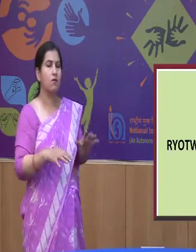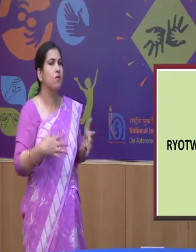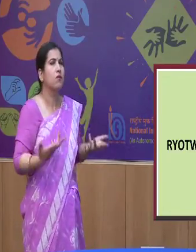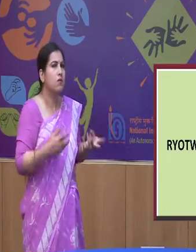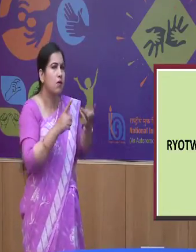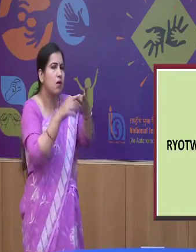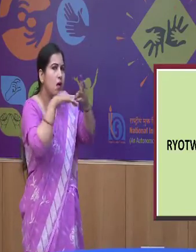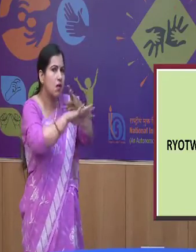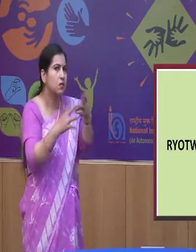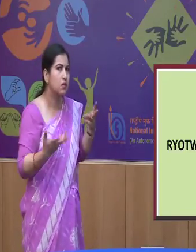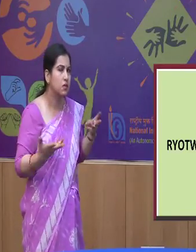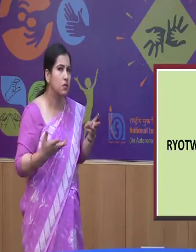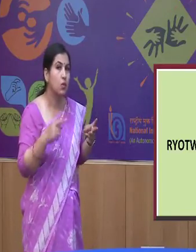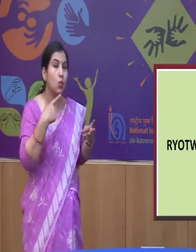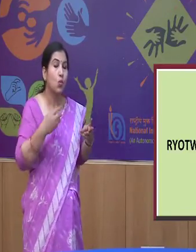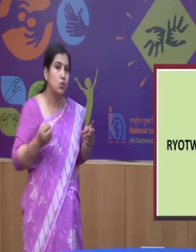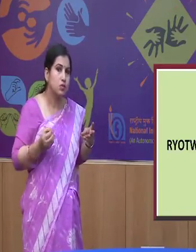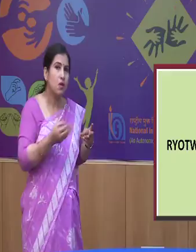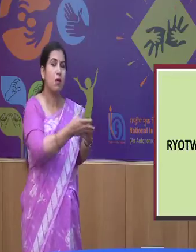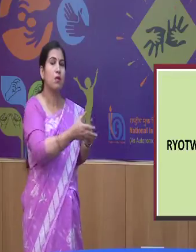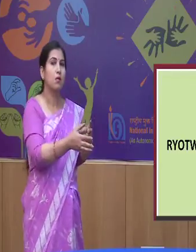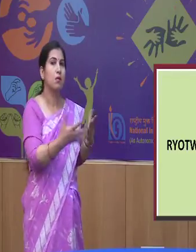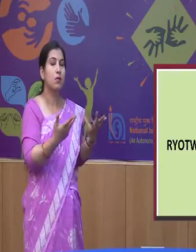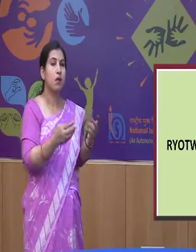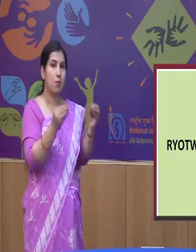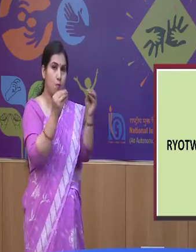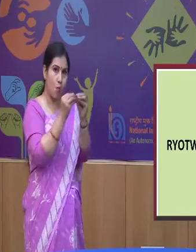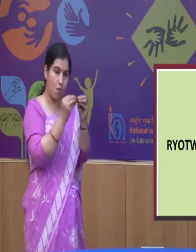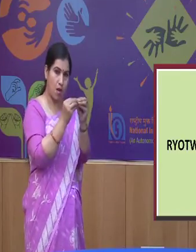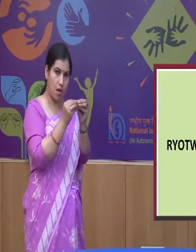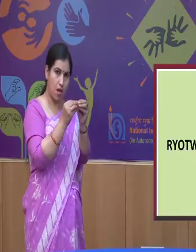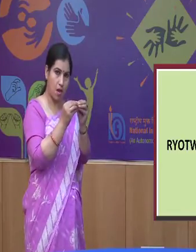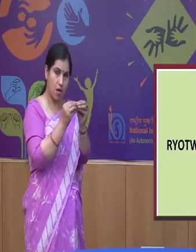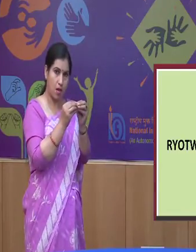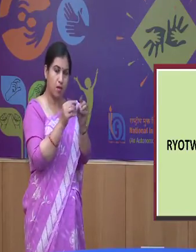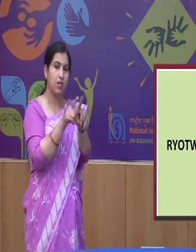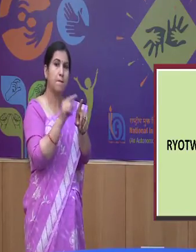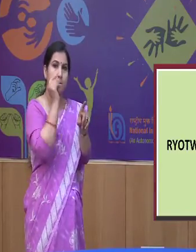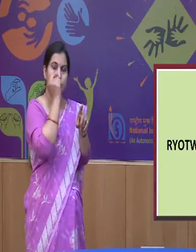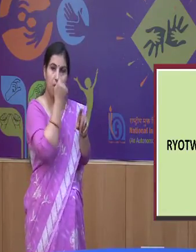This system was introduced in parts of Bombay and Madras